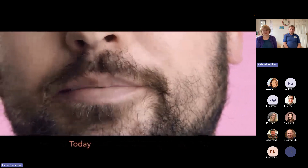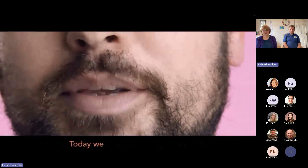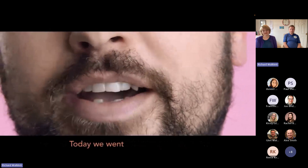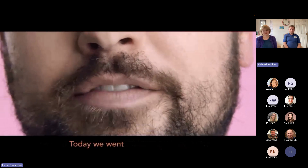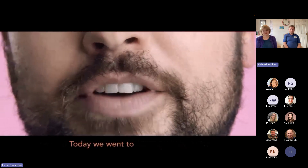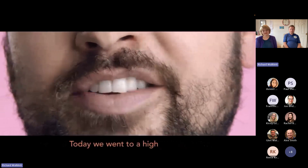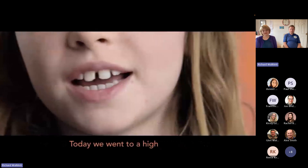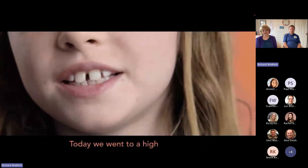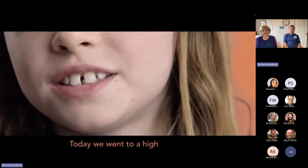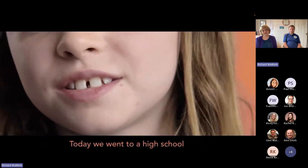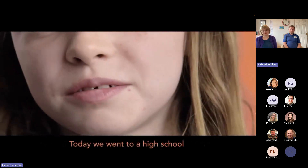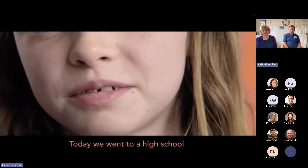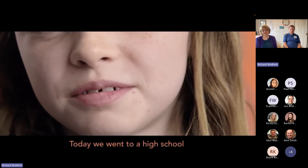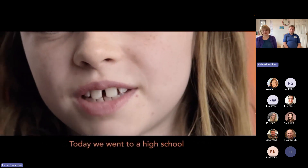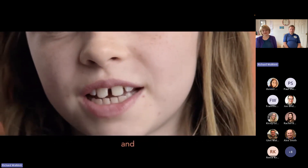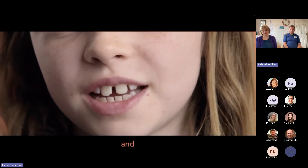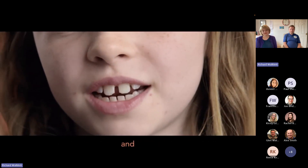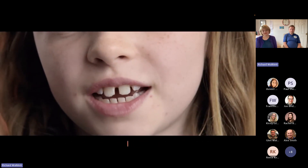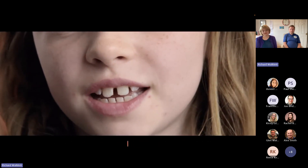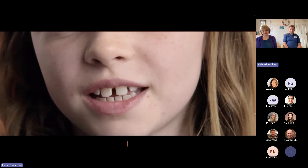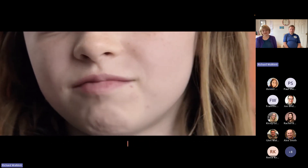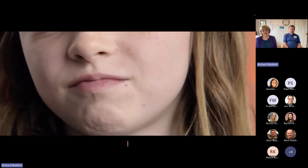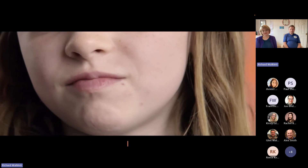Today we went to a high school and